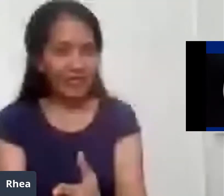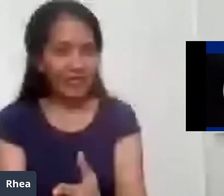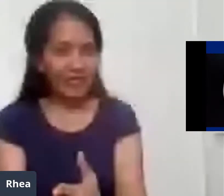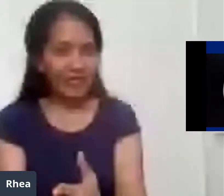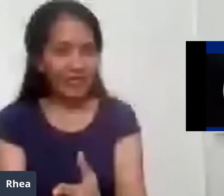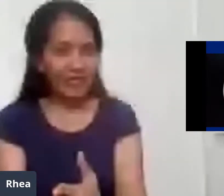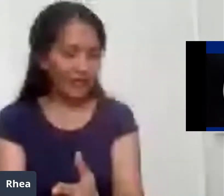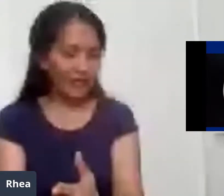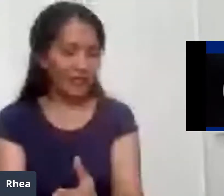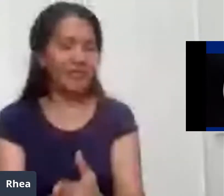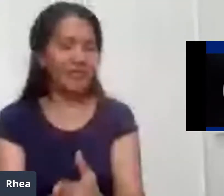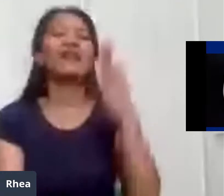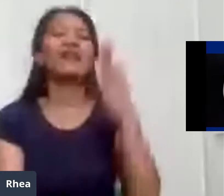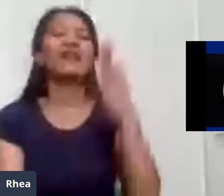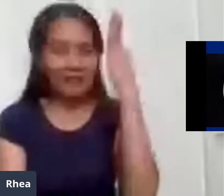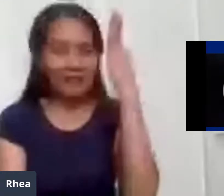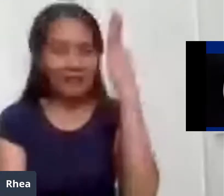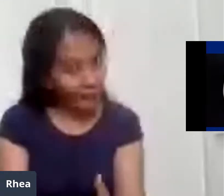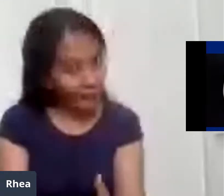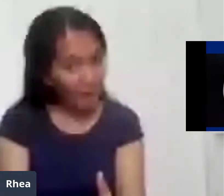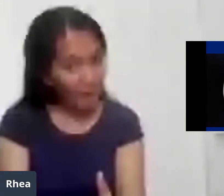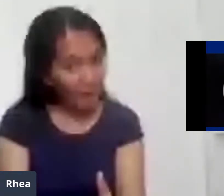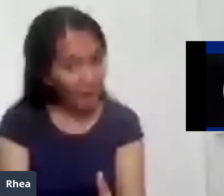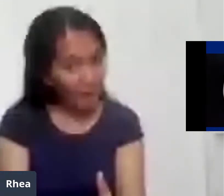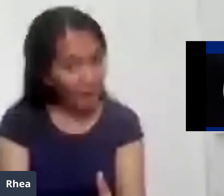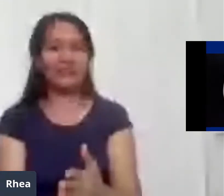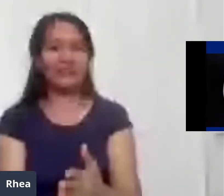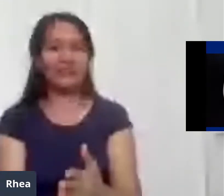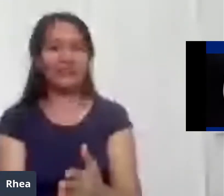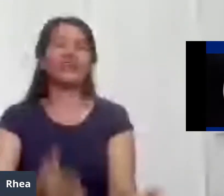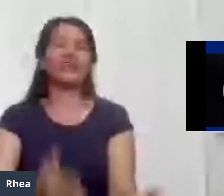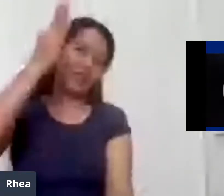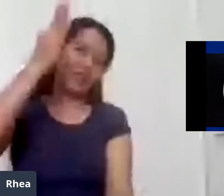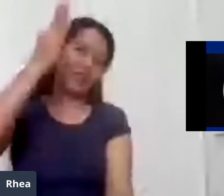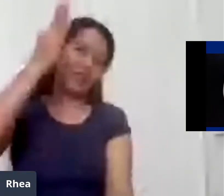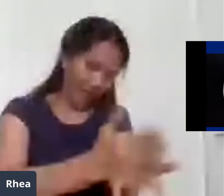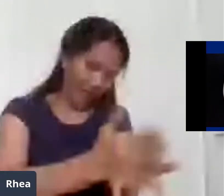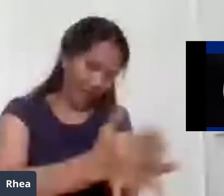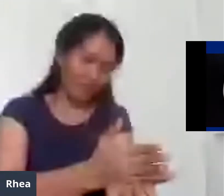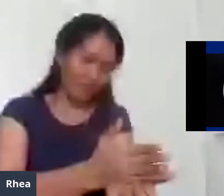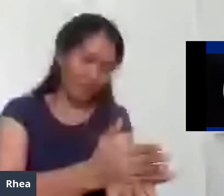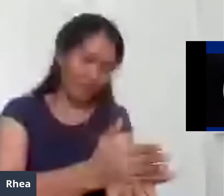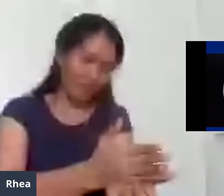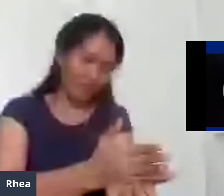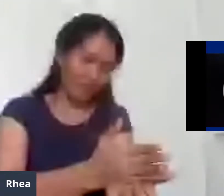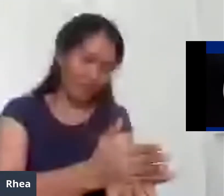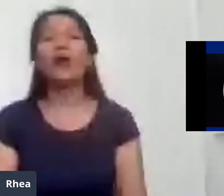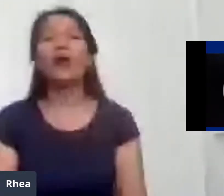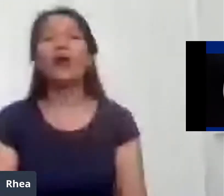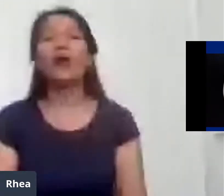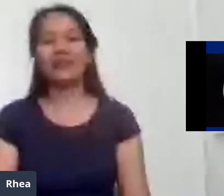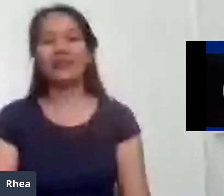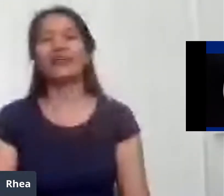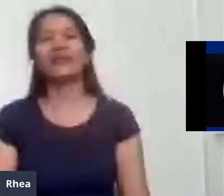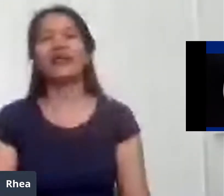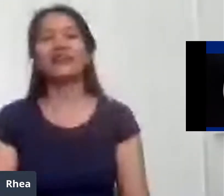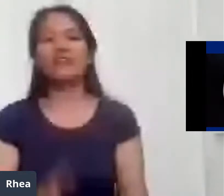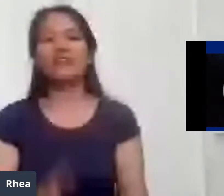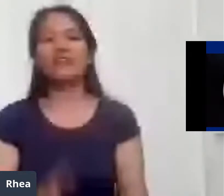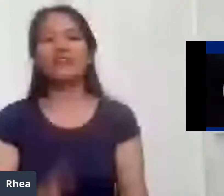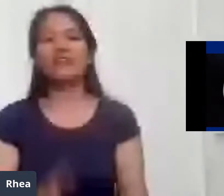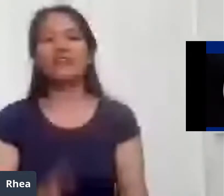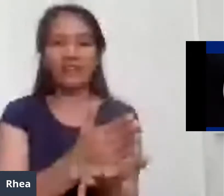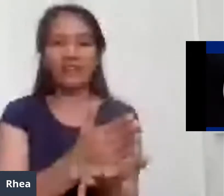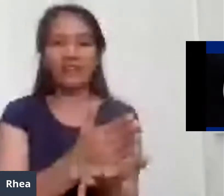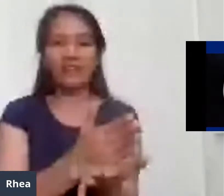the COVID-19. Let's stop. This is stop. It will be stop. And we are going